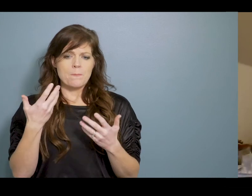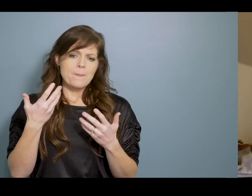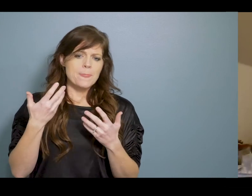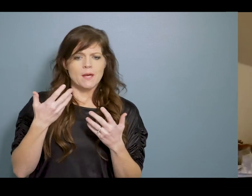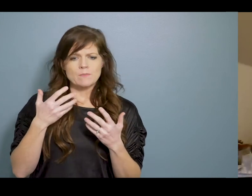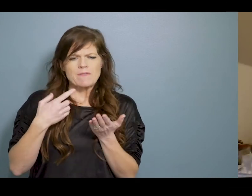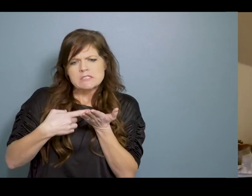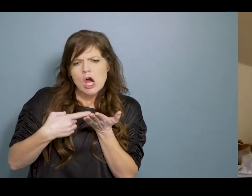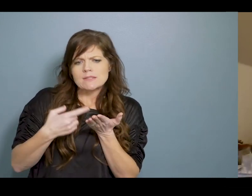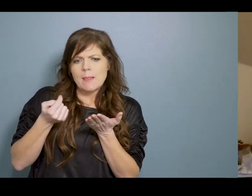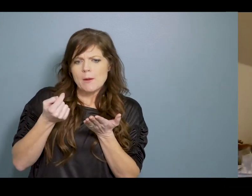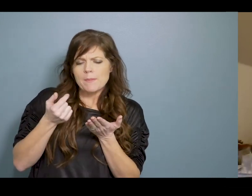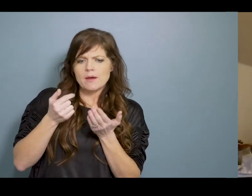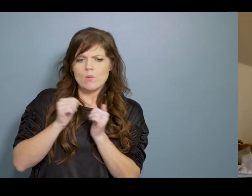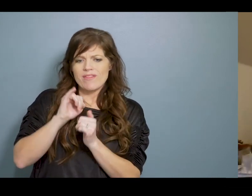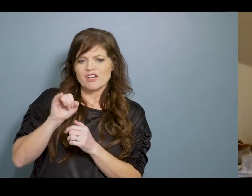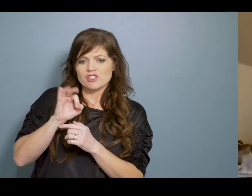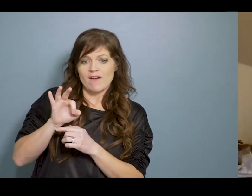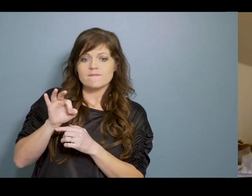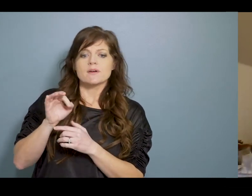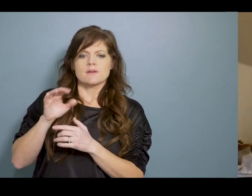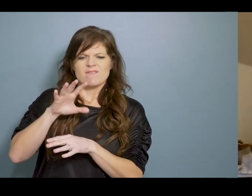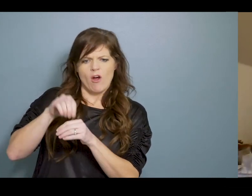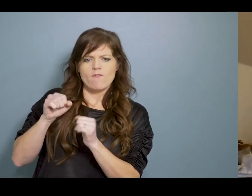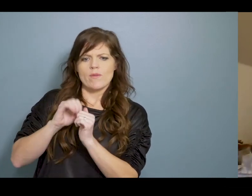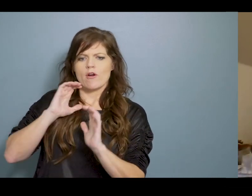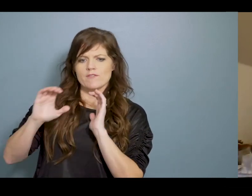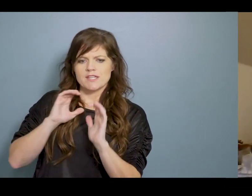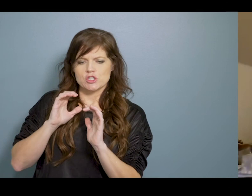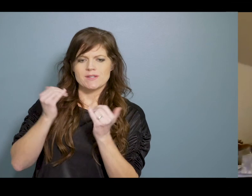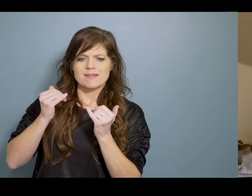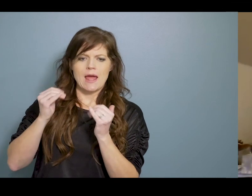have talked about, and what Jeff has shared is the conversation